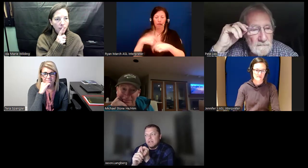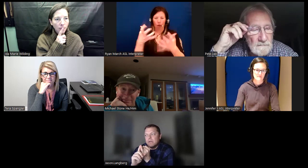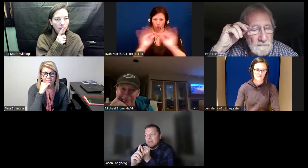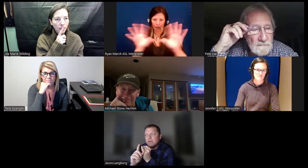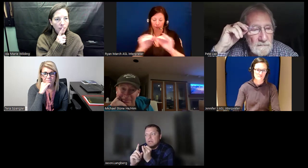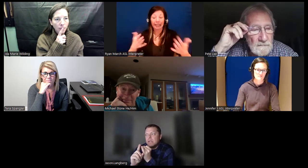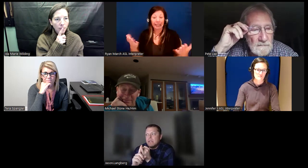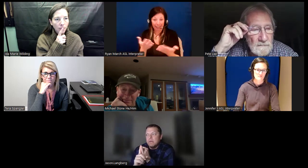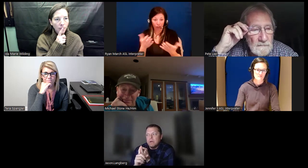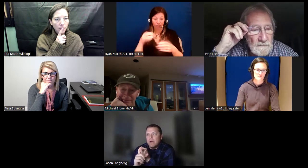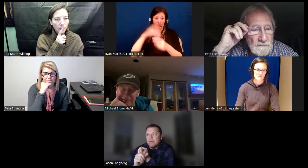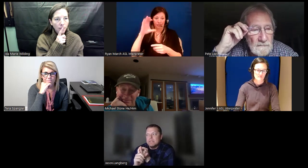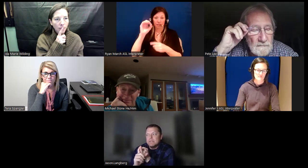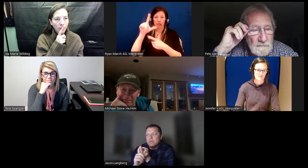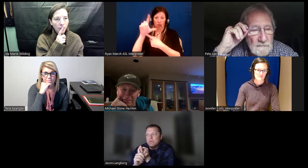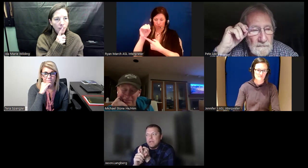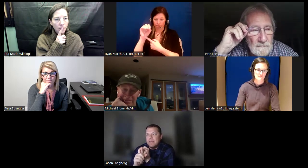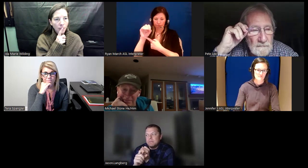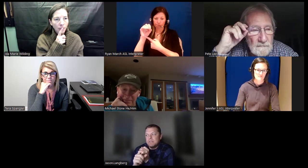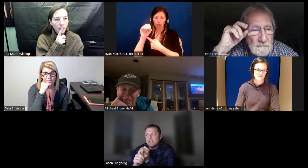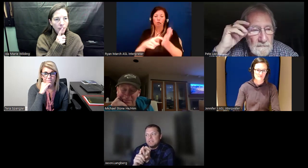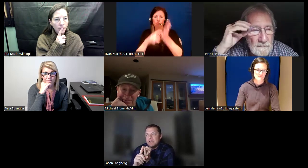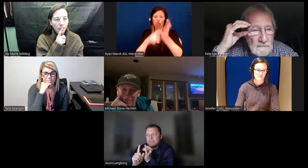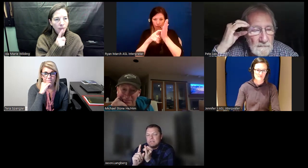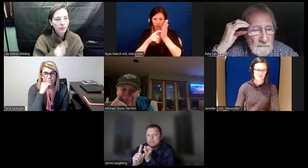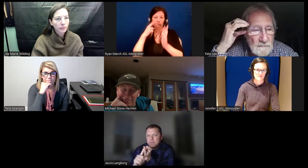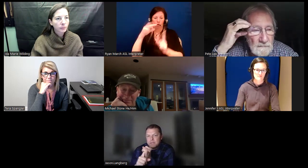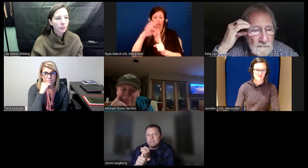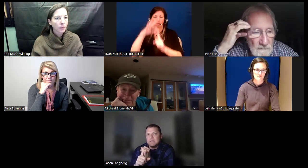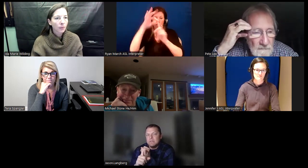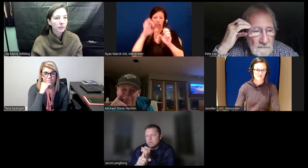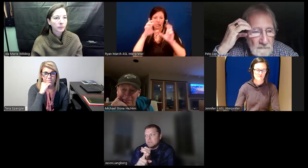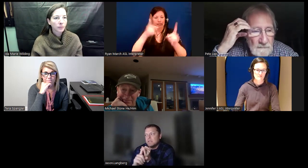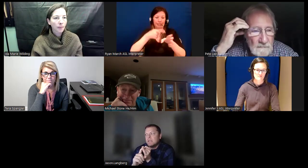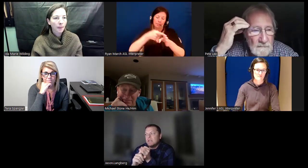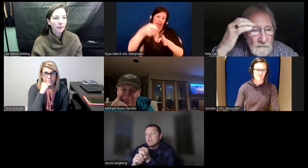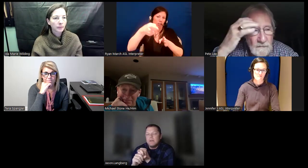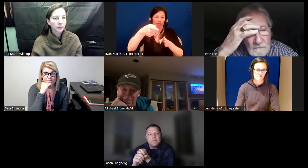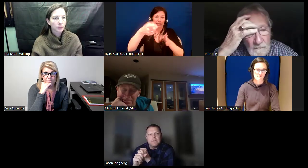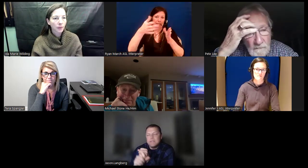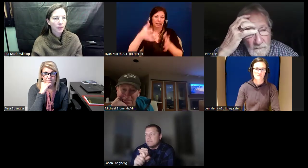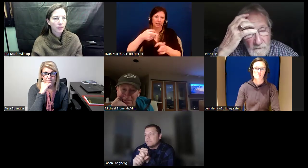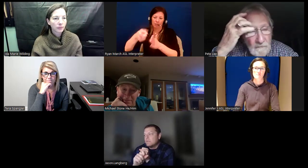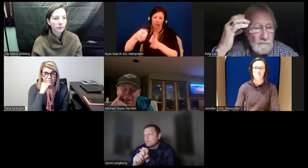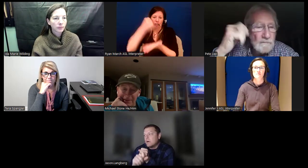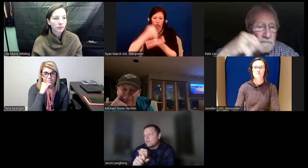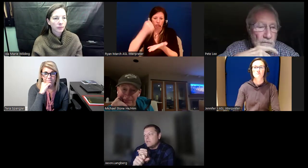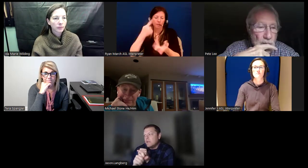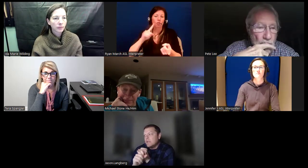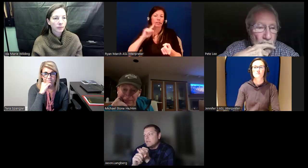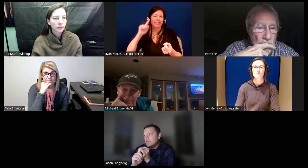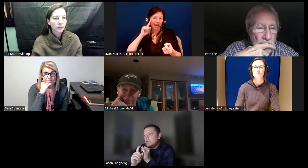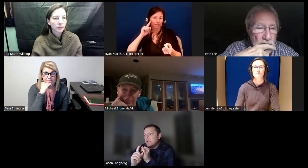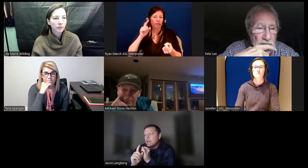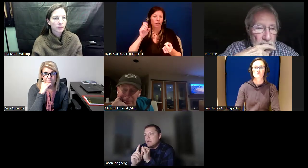in Colorado, the requirements to have a special education specialist endorsement for deaf or hard of